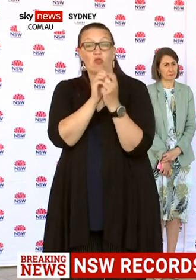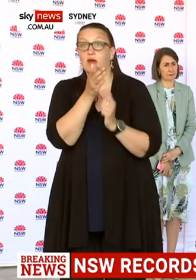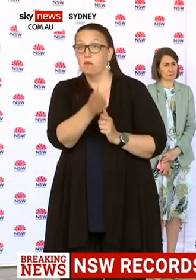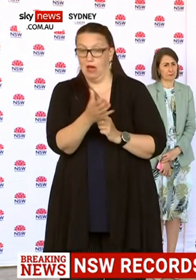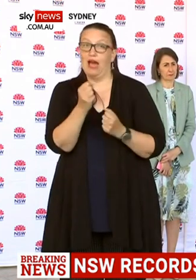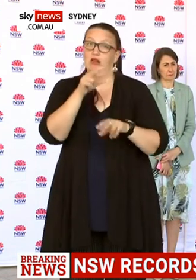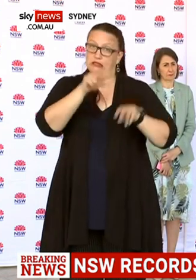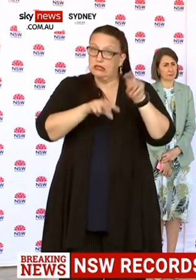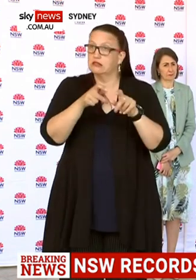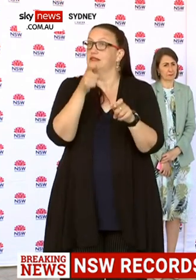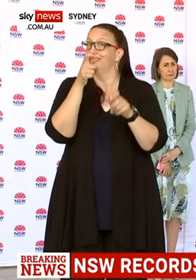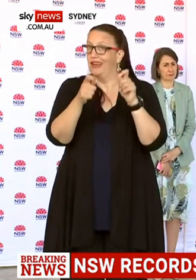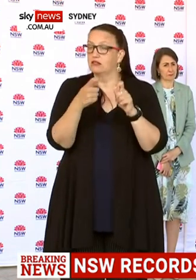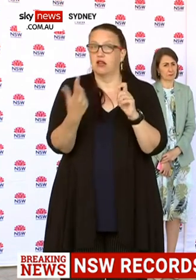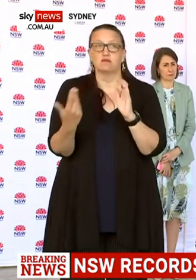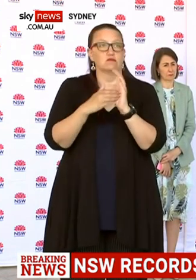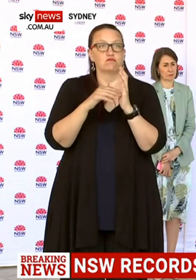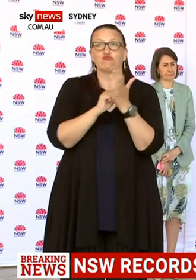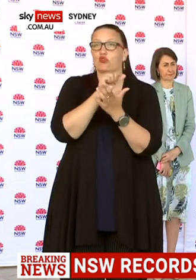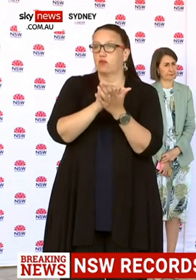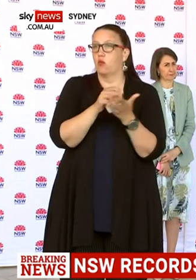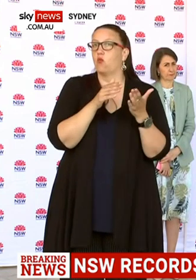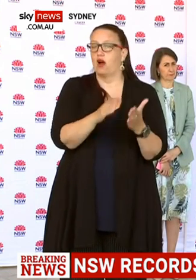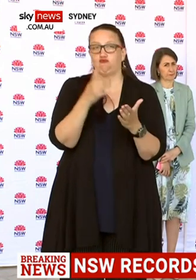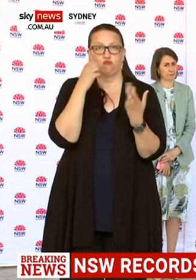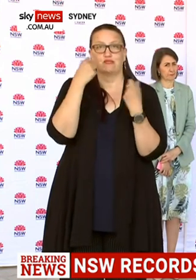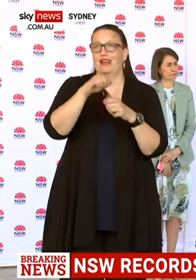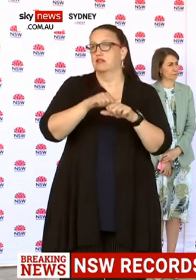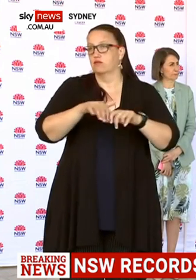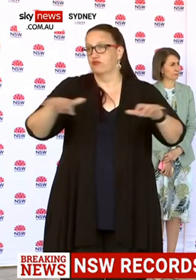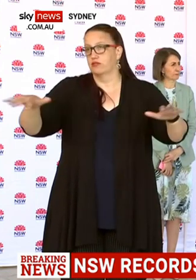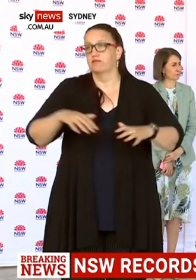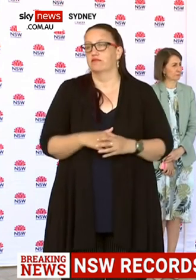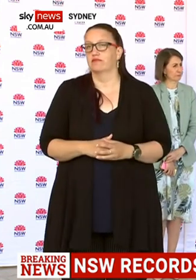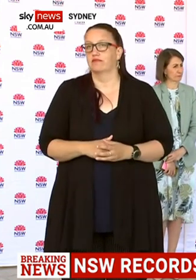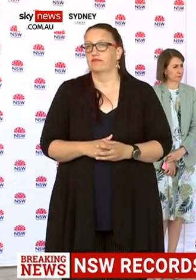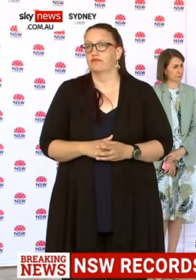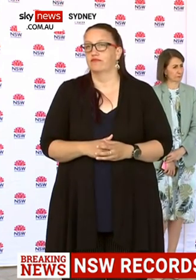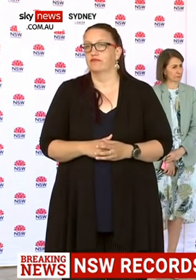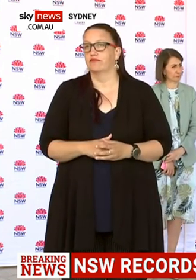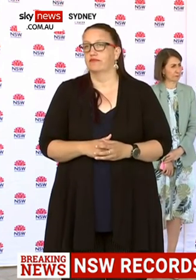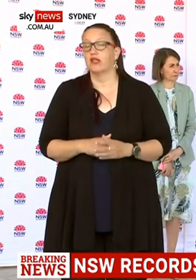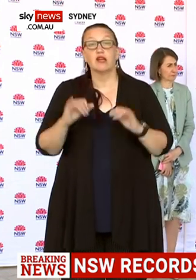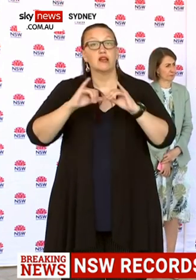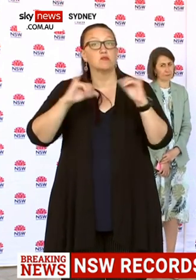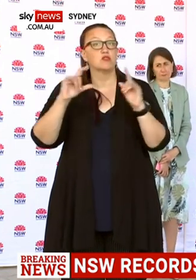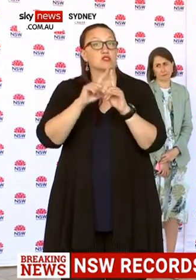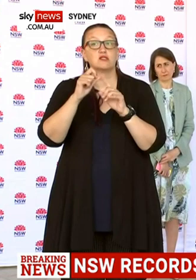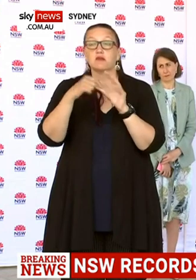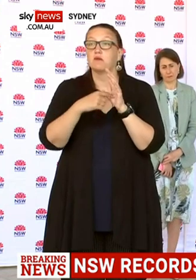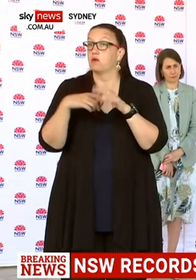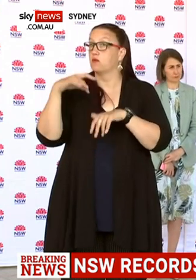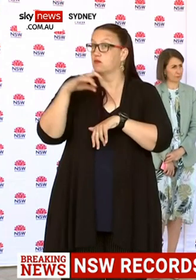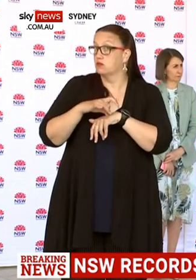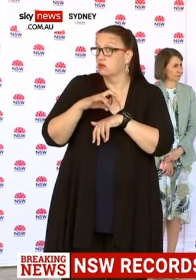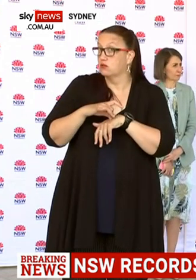health measures put in place. The emergency department has been extensively and thoroughly cleaned and is now coming back online. So